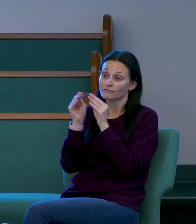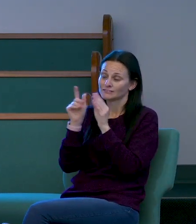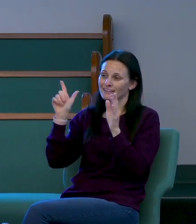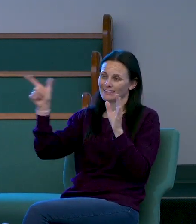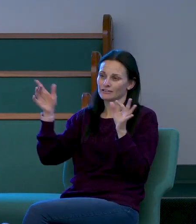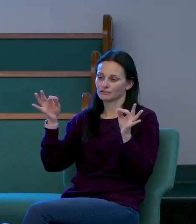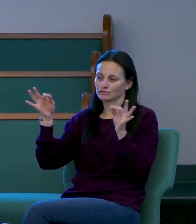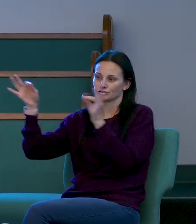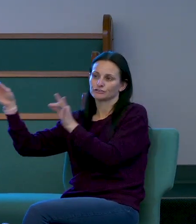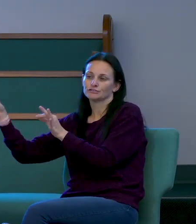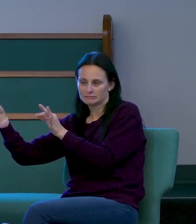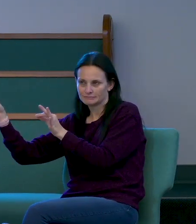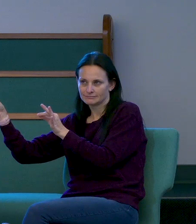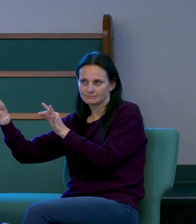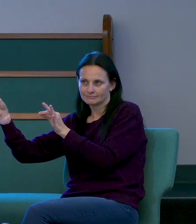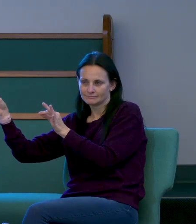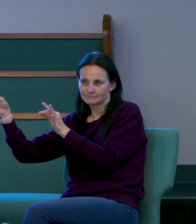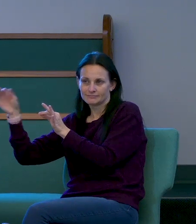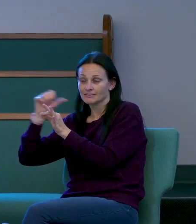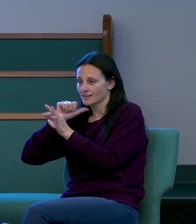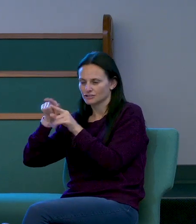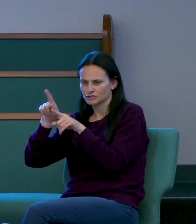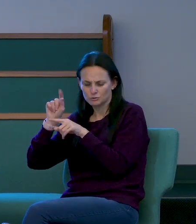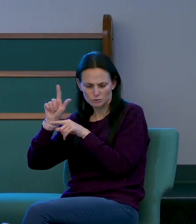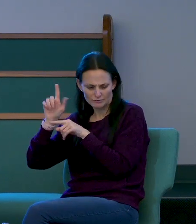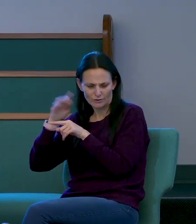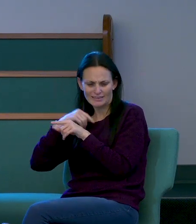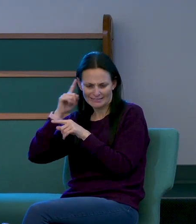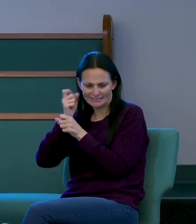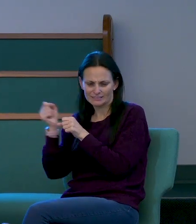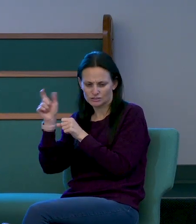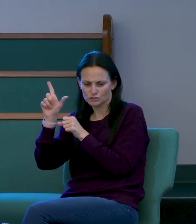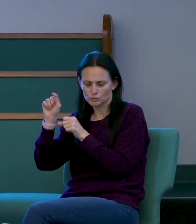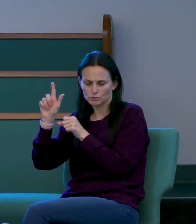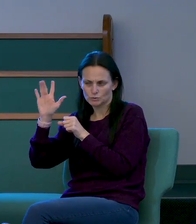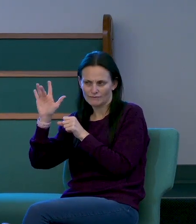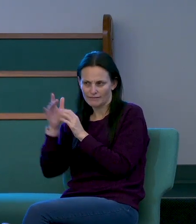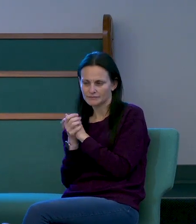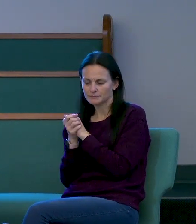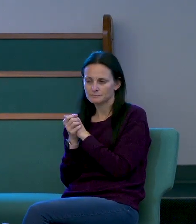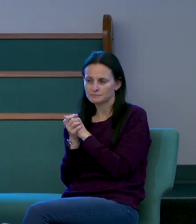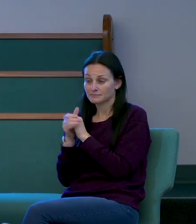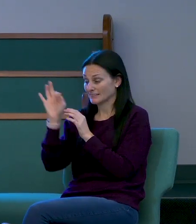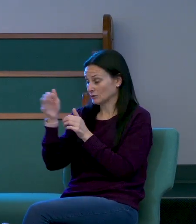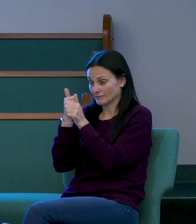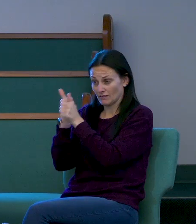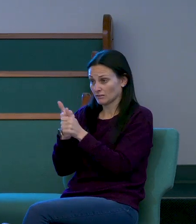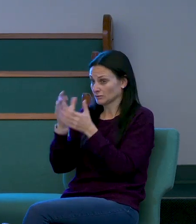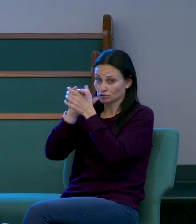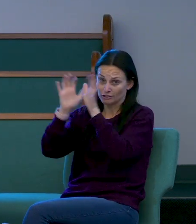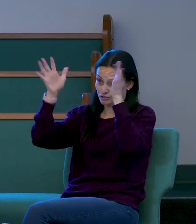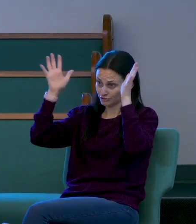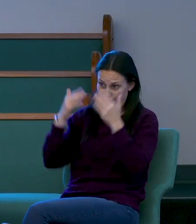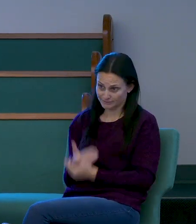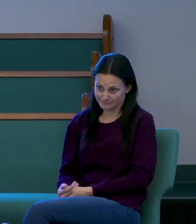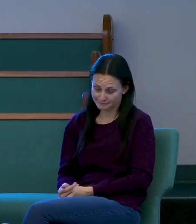later, not in 2024, I think next year in 2025. If you can keep track of that,